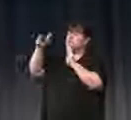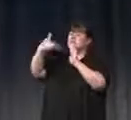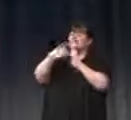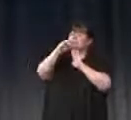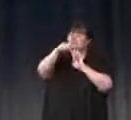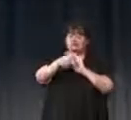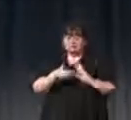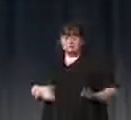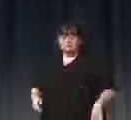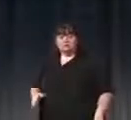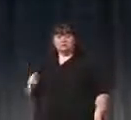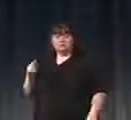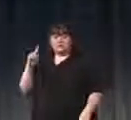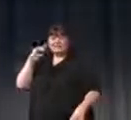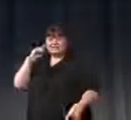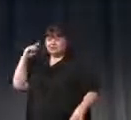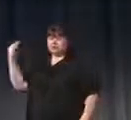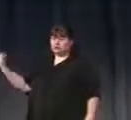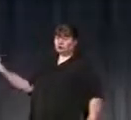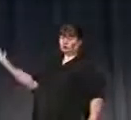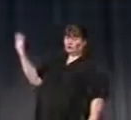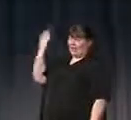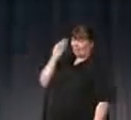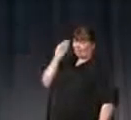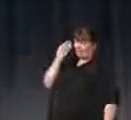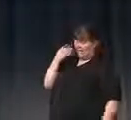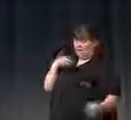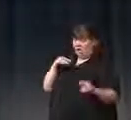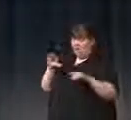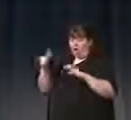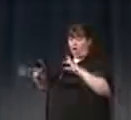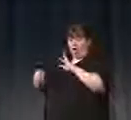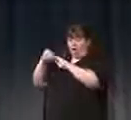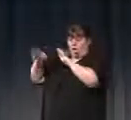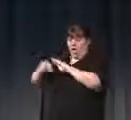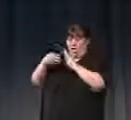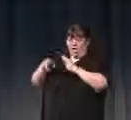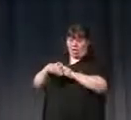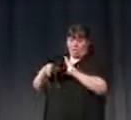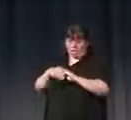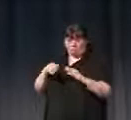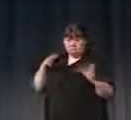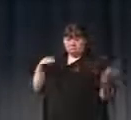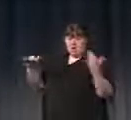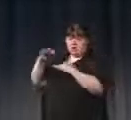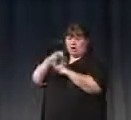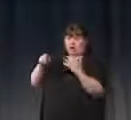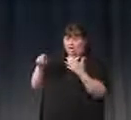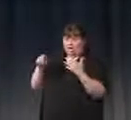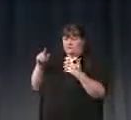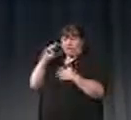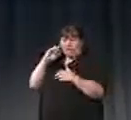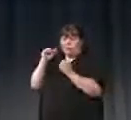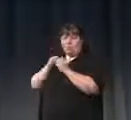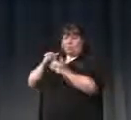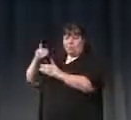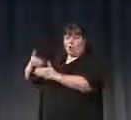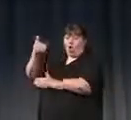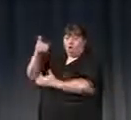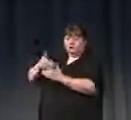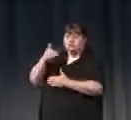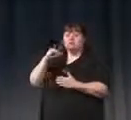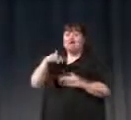addition to the sound that is coming directly from the source, there's all these reflections that are coming from the interaction of the sound with the walls. And that's known